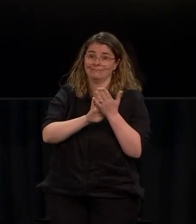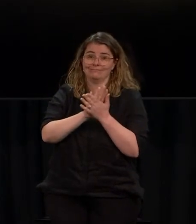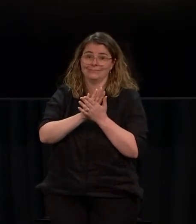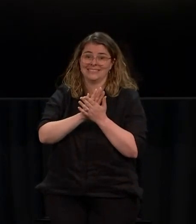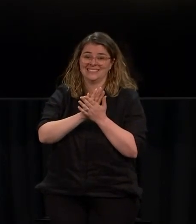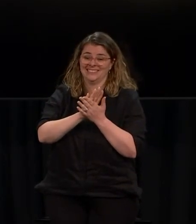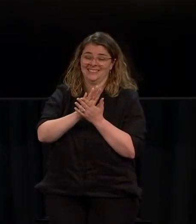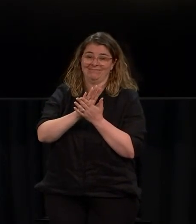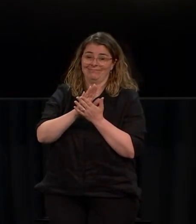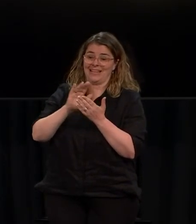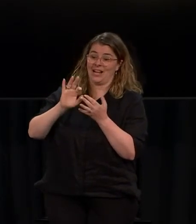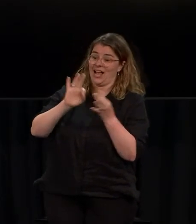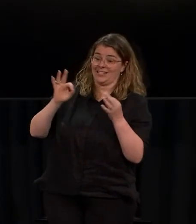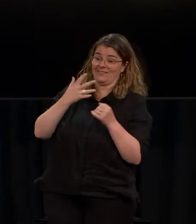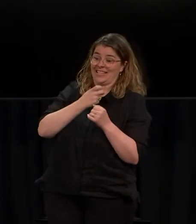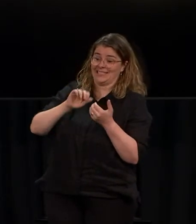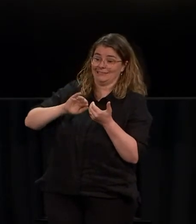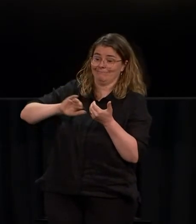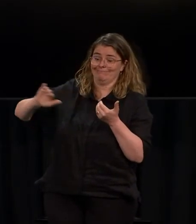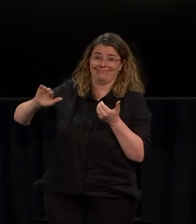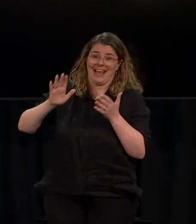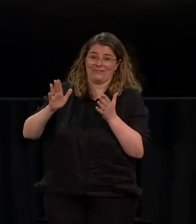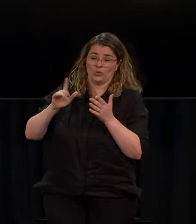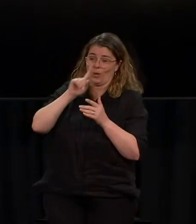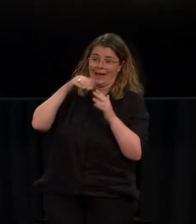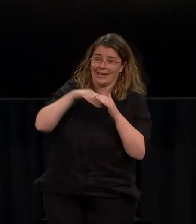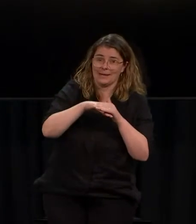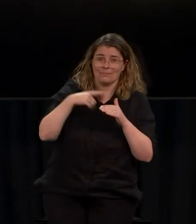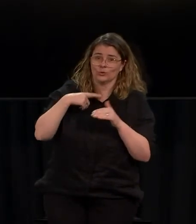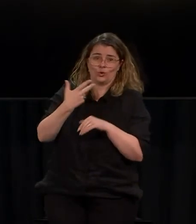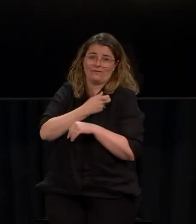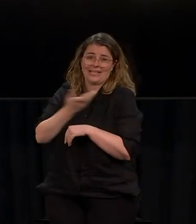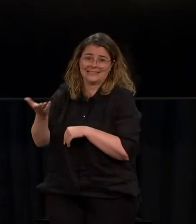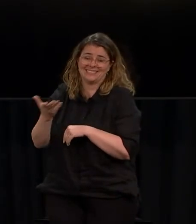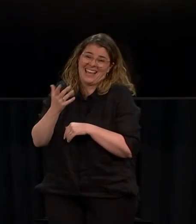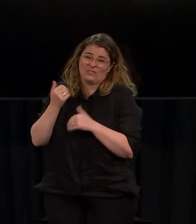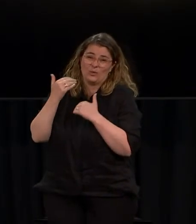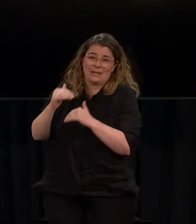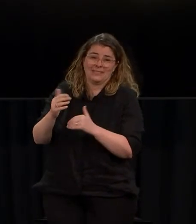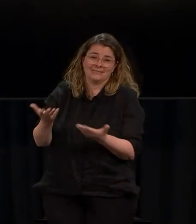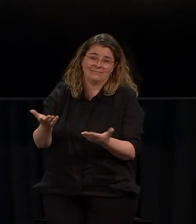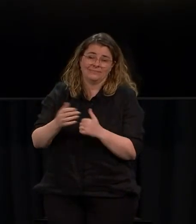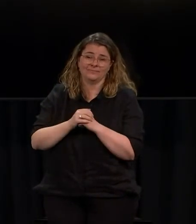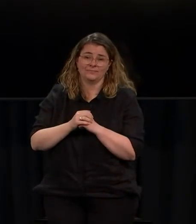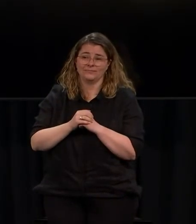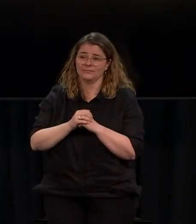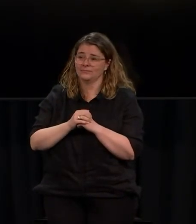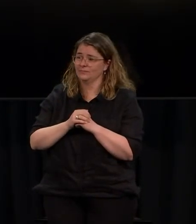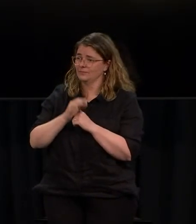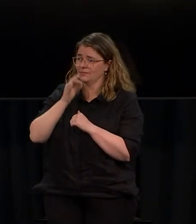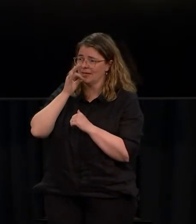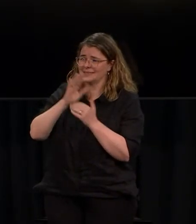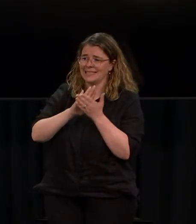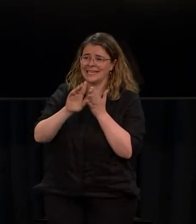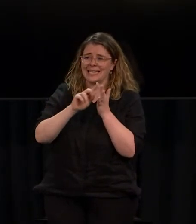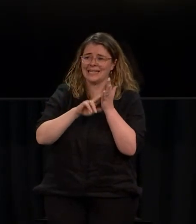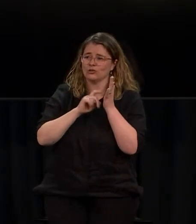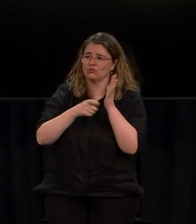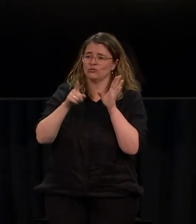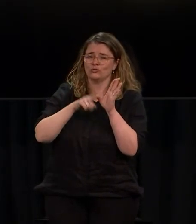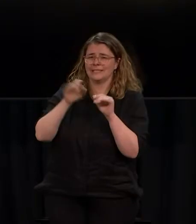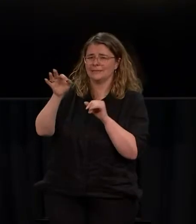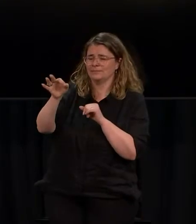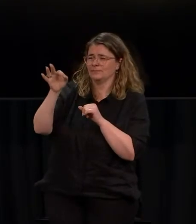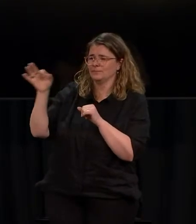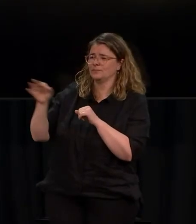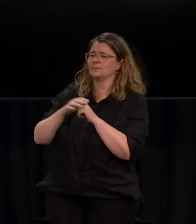of contact that unvaccinated people have with others. Prime Minister, after you were Jason. for your check-in in late November on